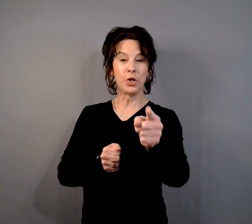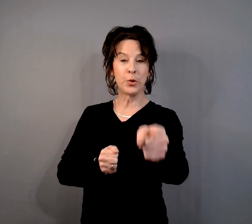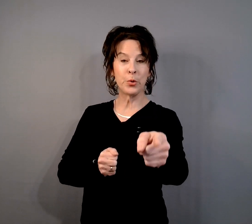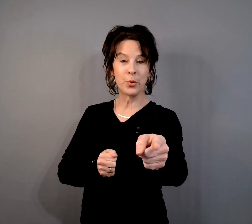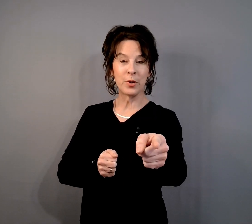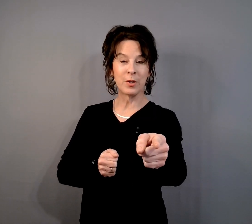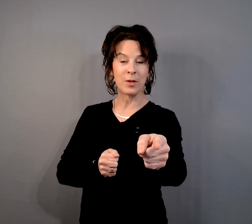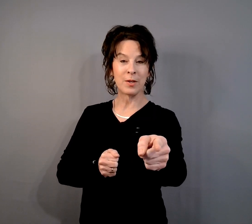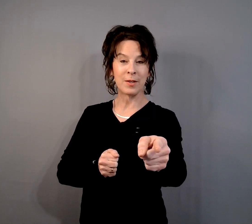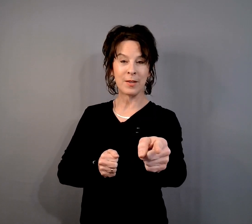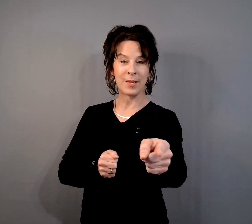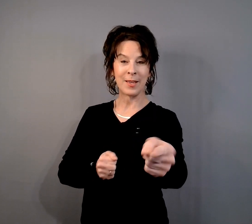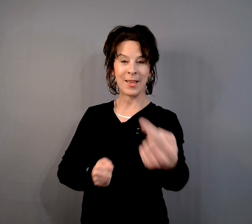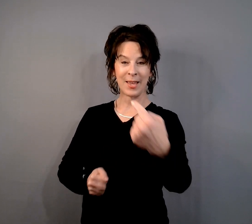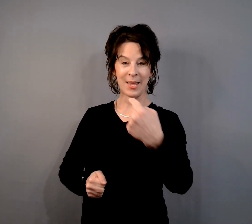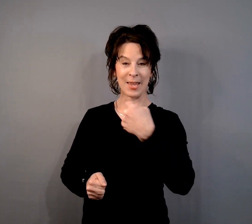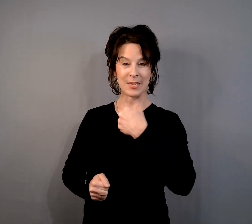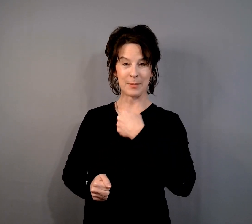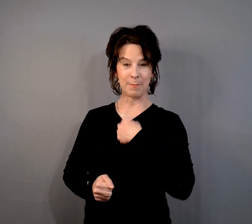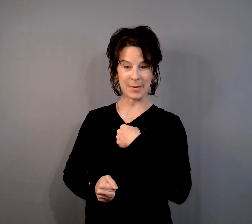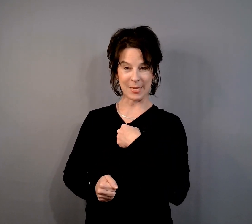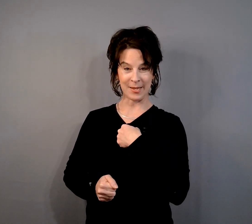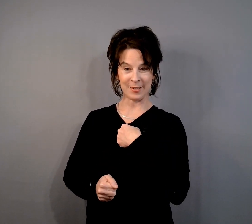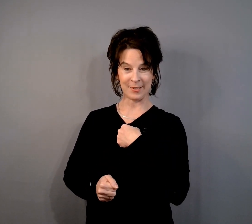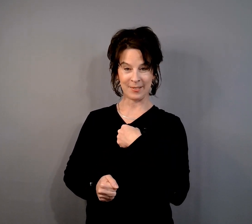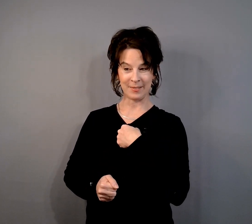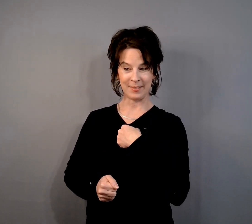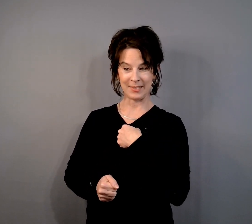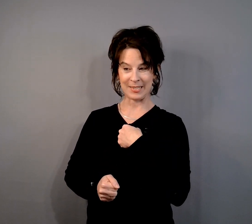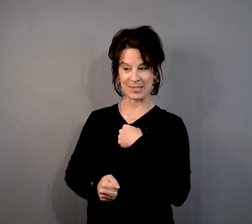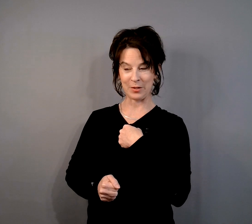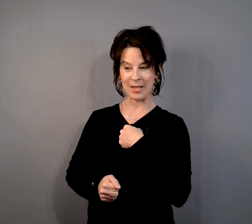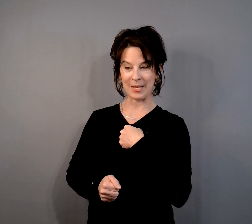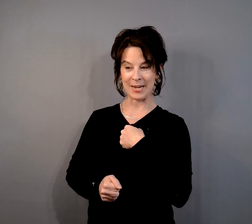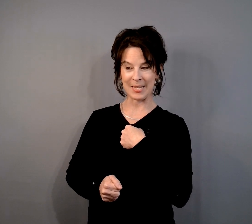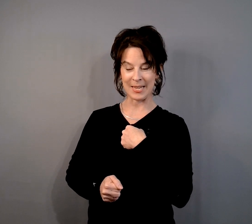you and me. Let's do that line again.